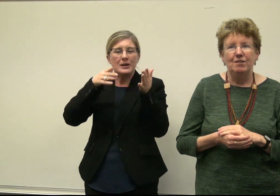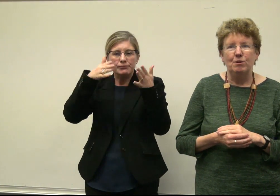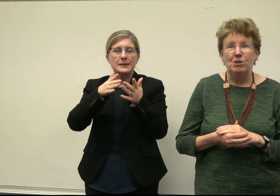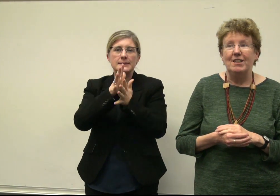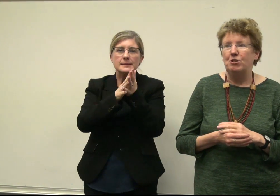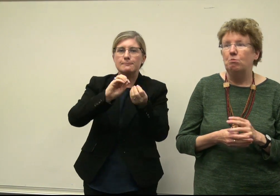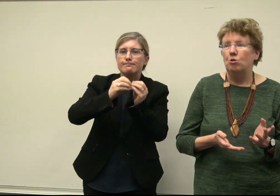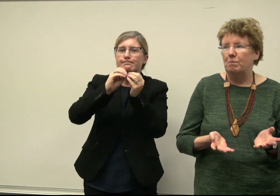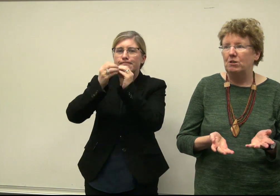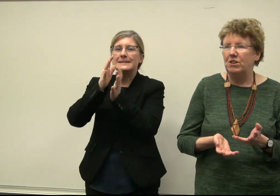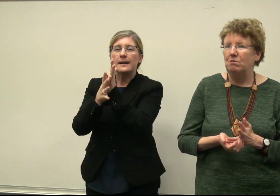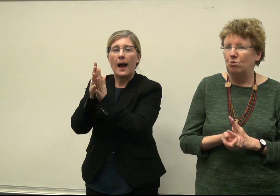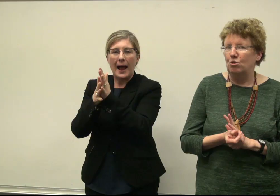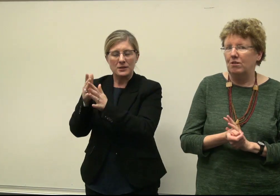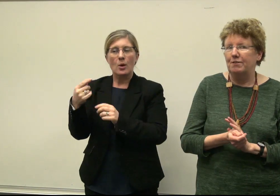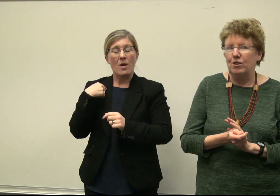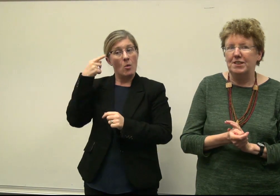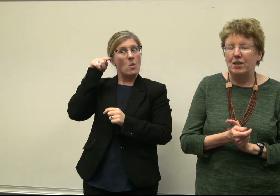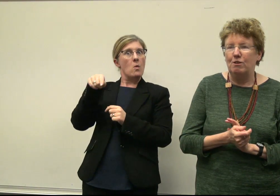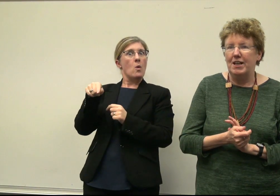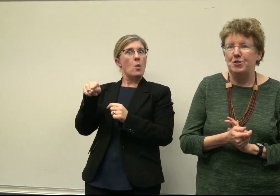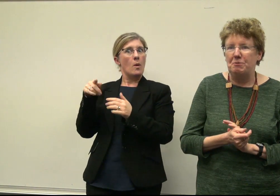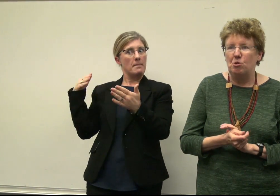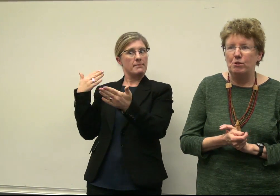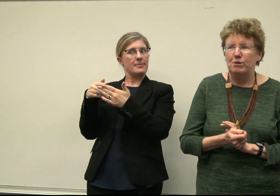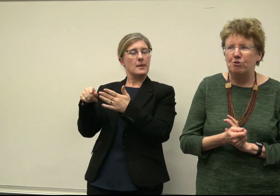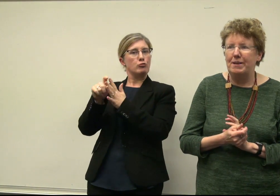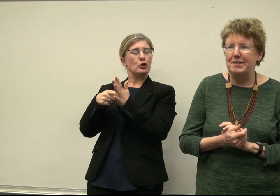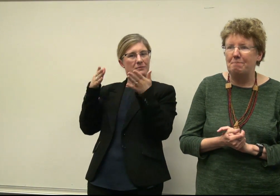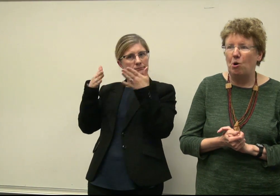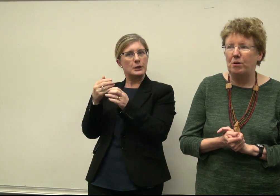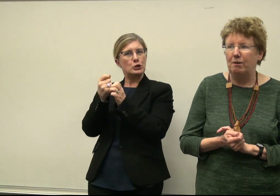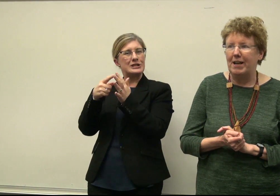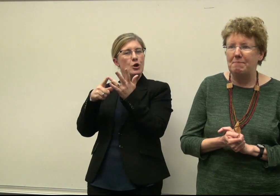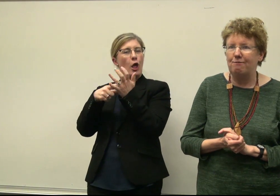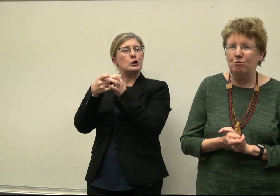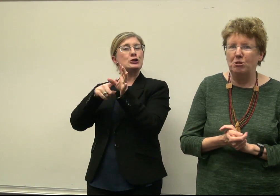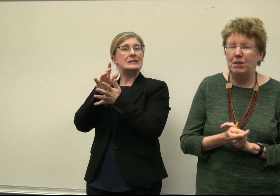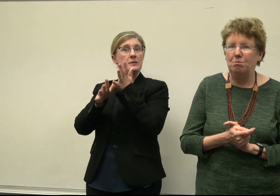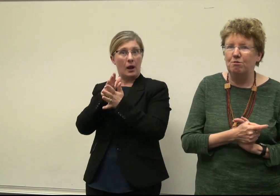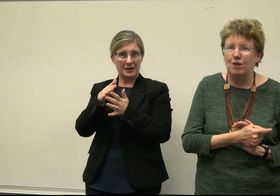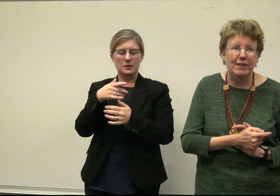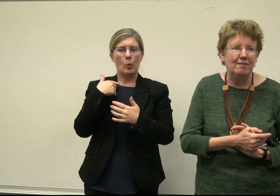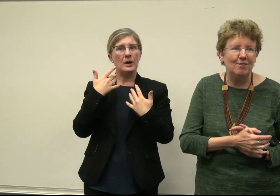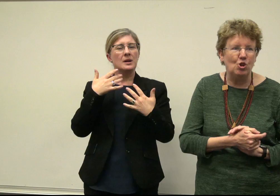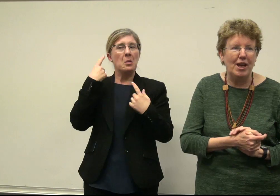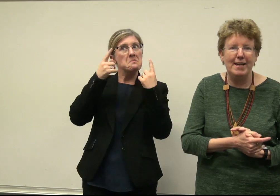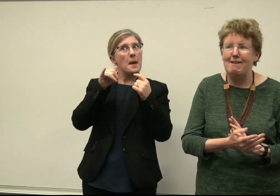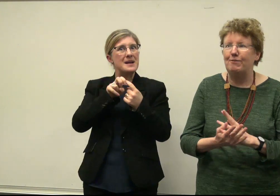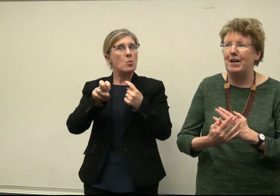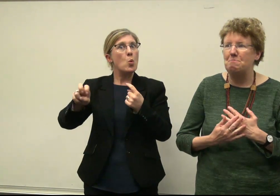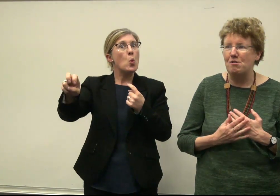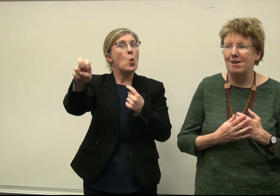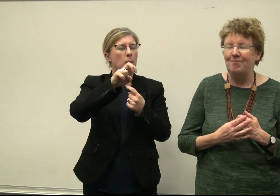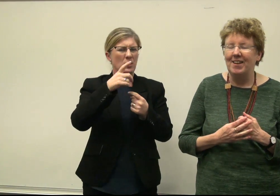And we would like to do a walk, because we did a walk a few years ago, a history walk, which was tremendously popular. We had about 40 people from John Hay